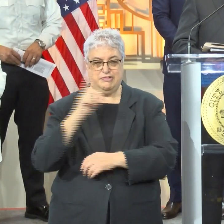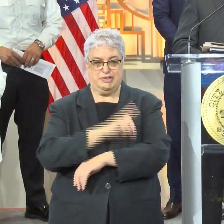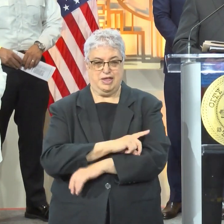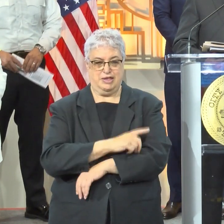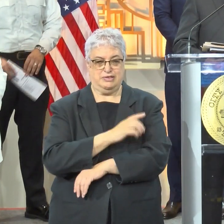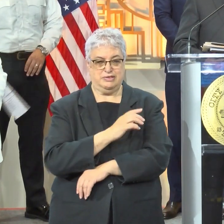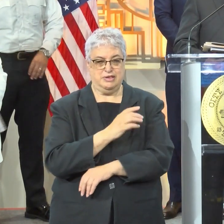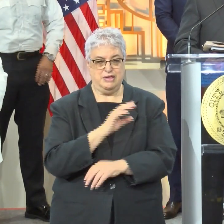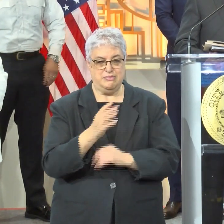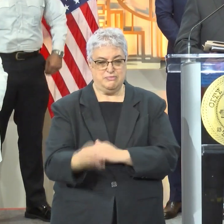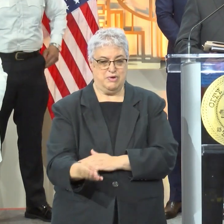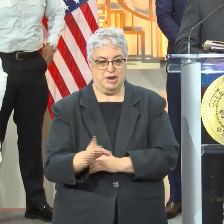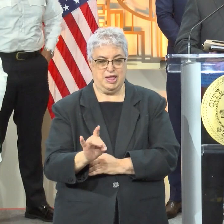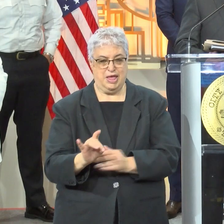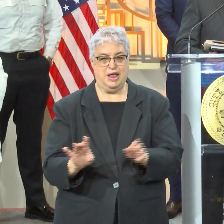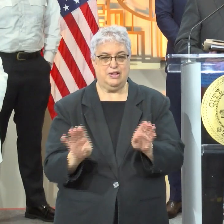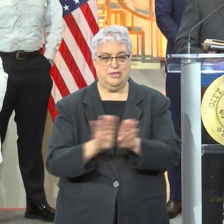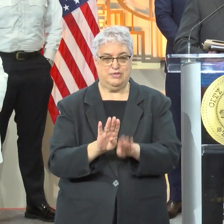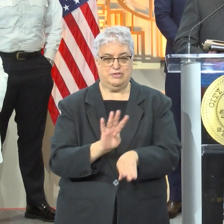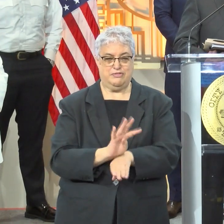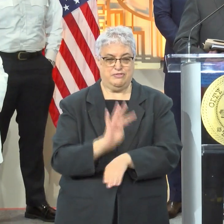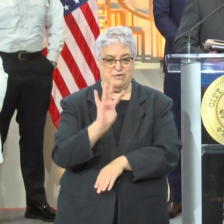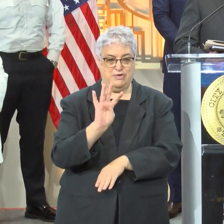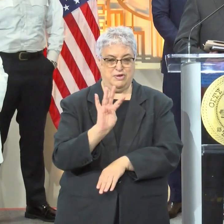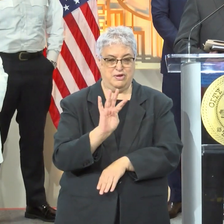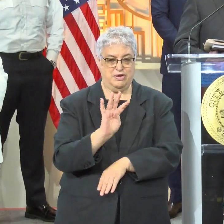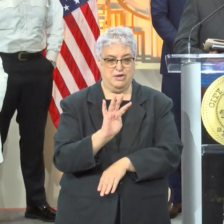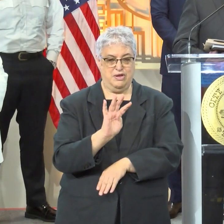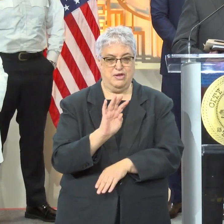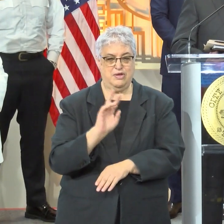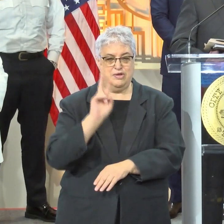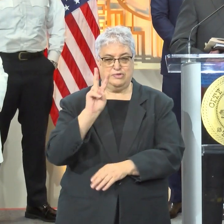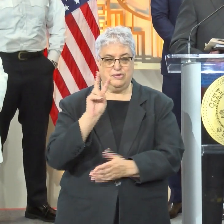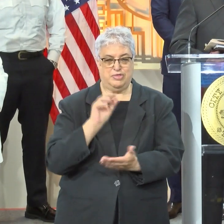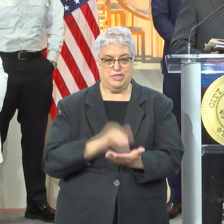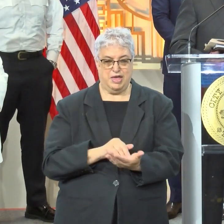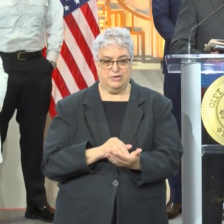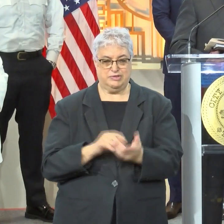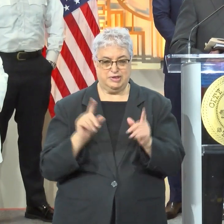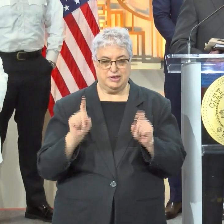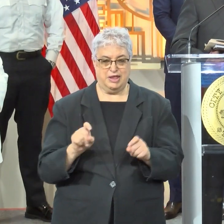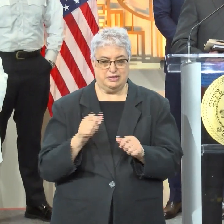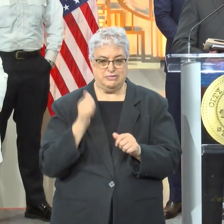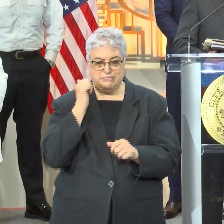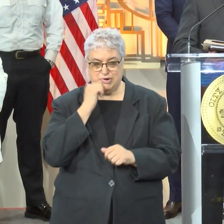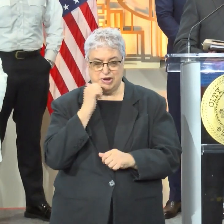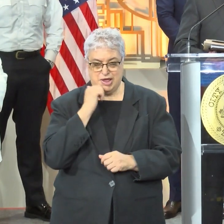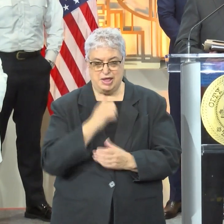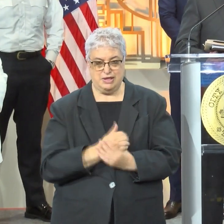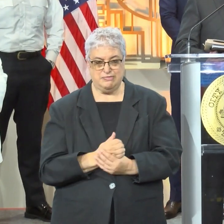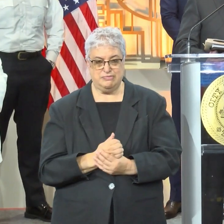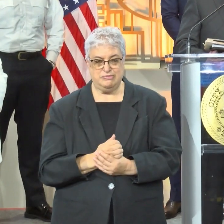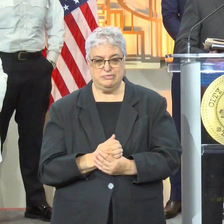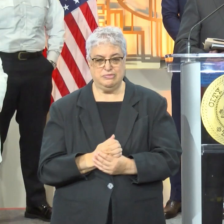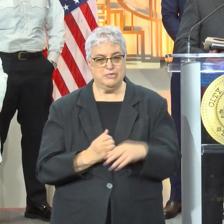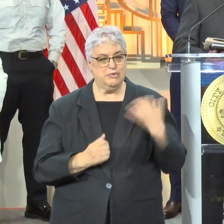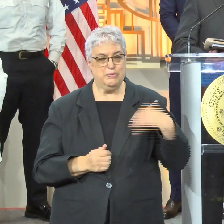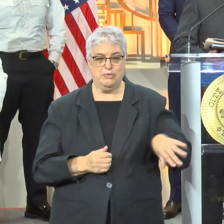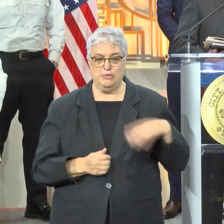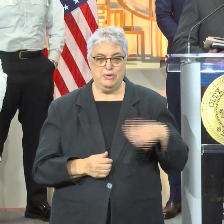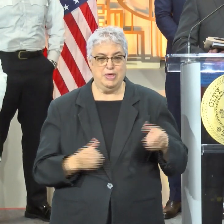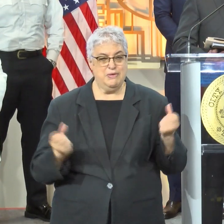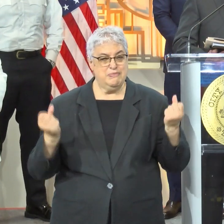and that's running from 8 till 4, as the mayor pointed out. And they can do 2,000 tests per day. So again, tremendous